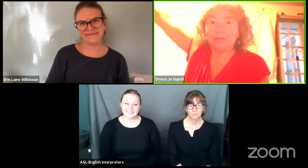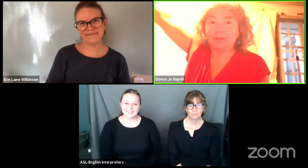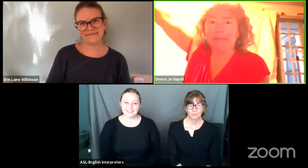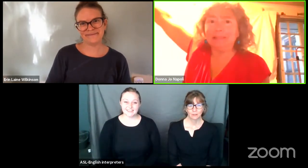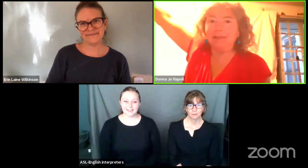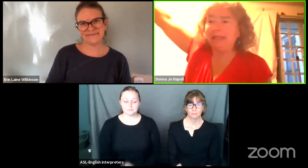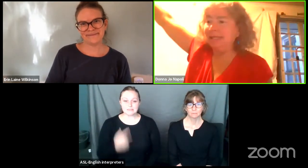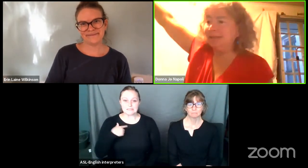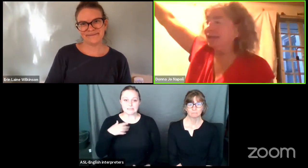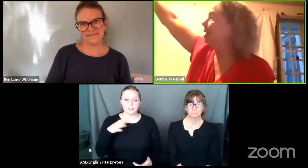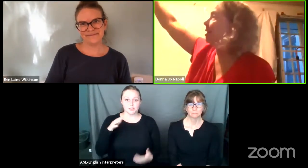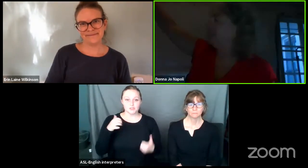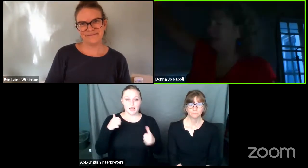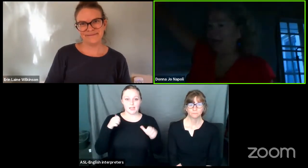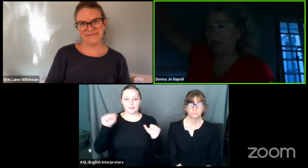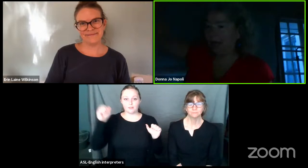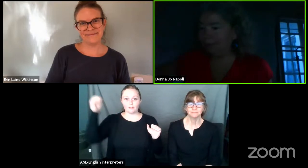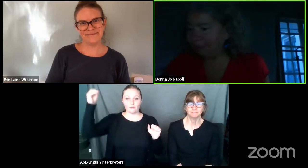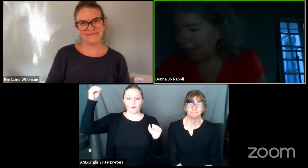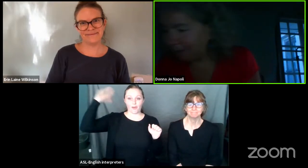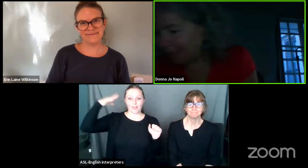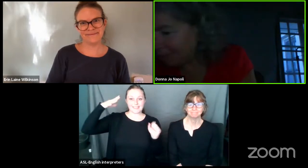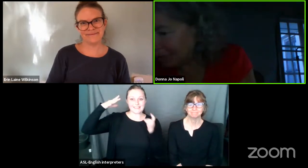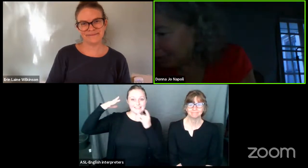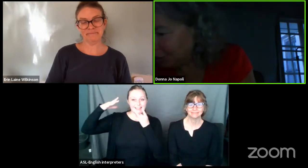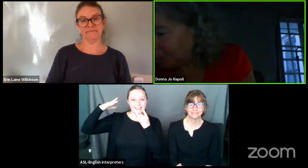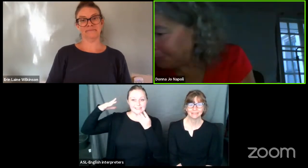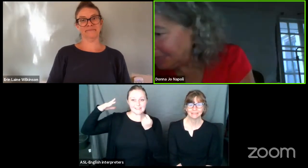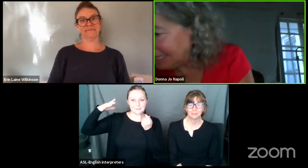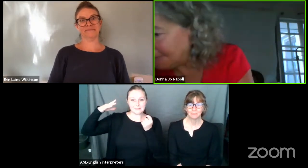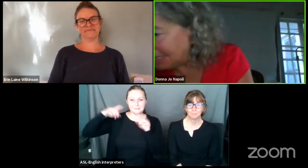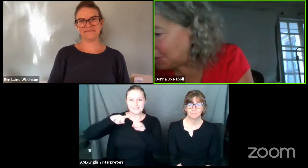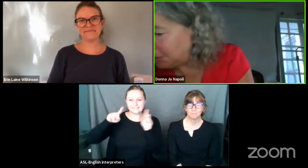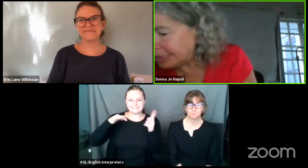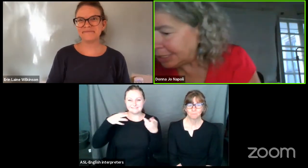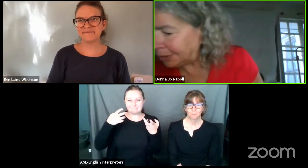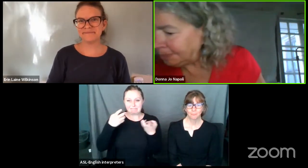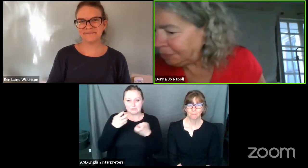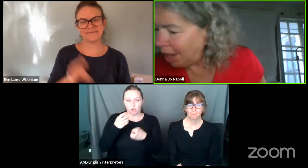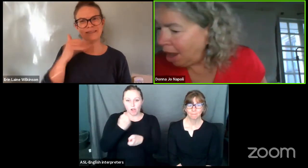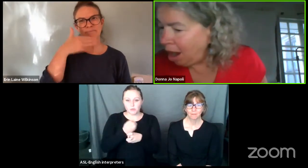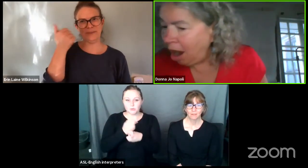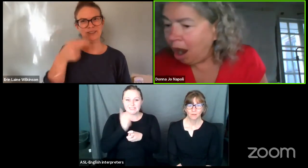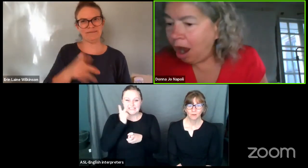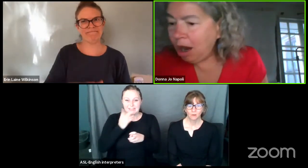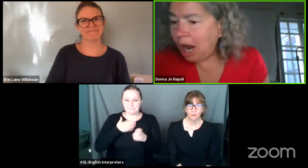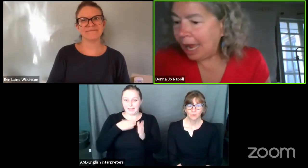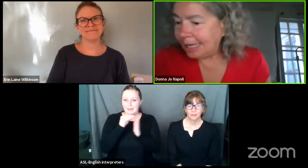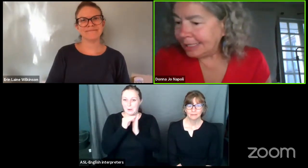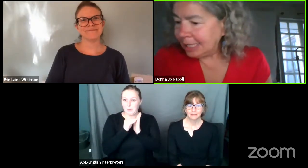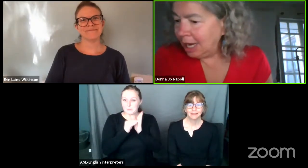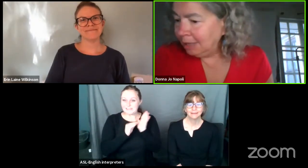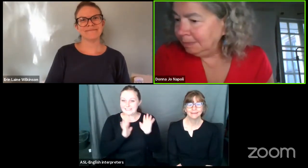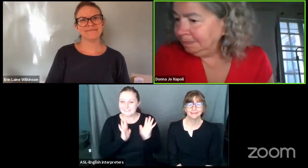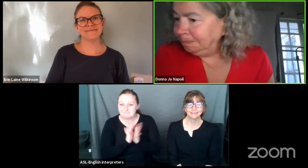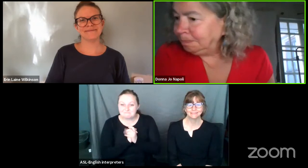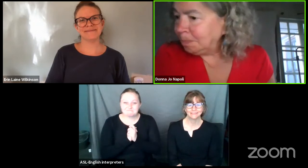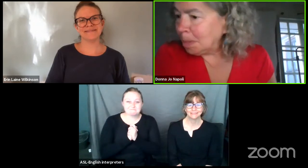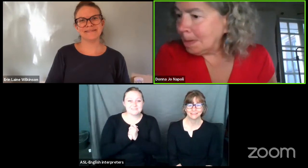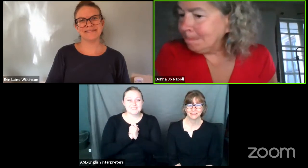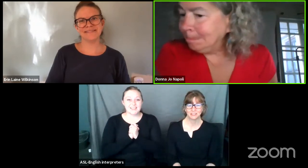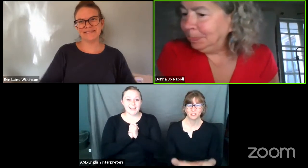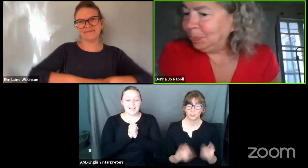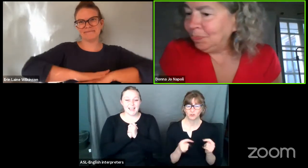I'm gonna, I guess I can't. I'm having a little trouble reading my notes here. All right,